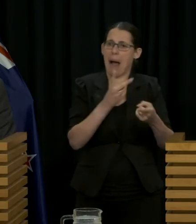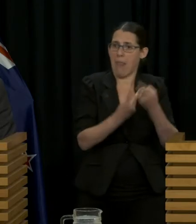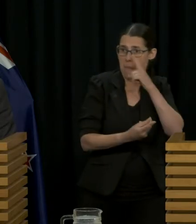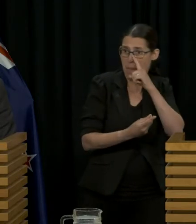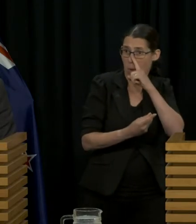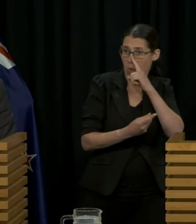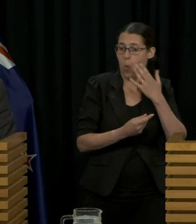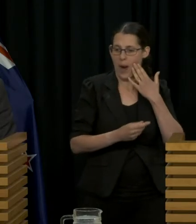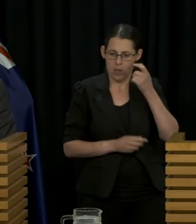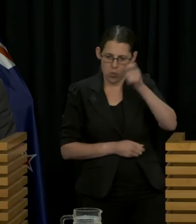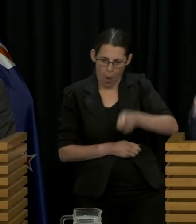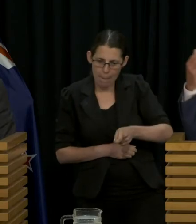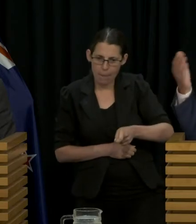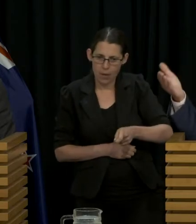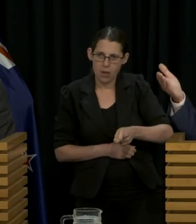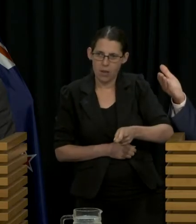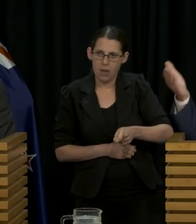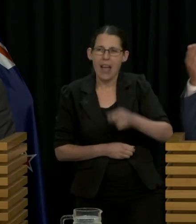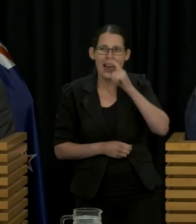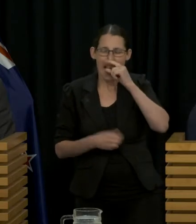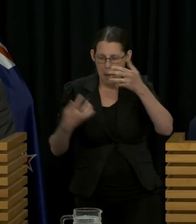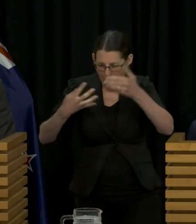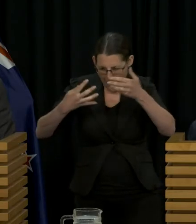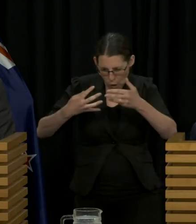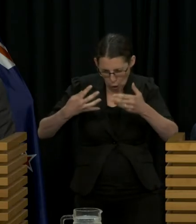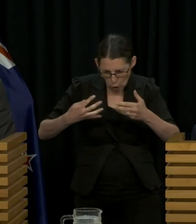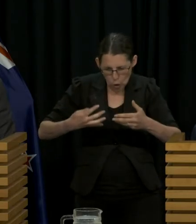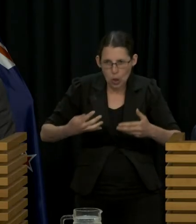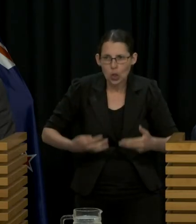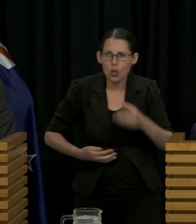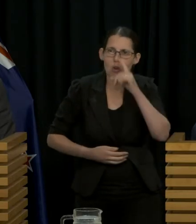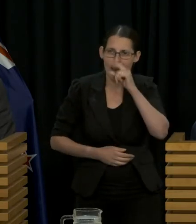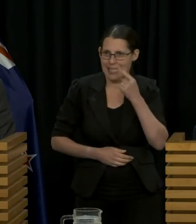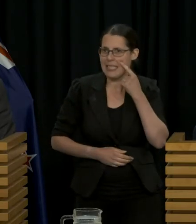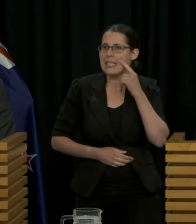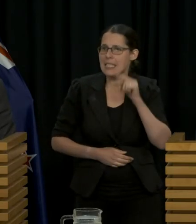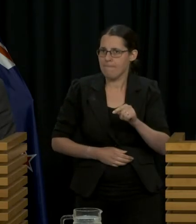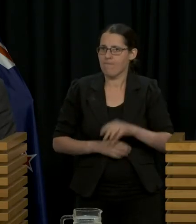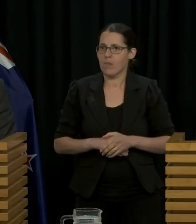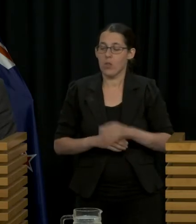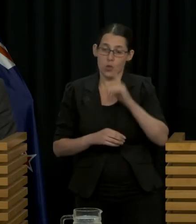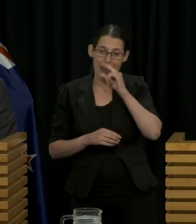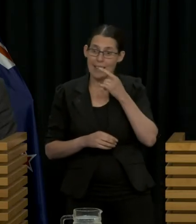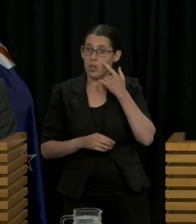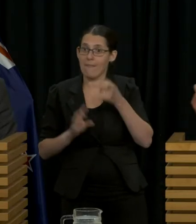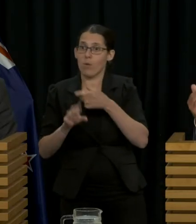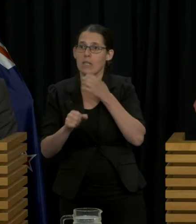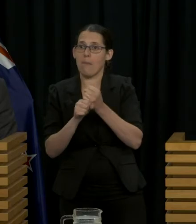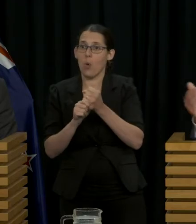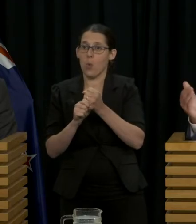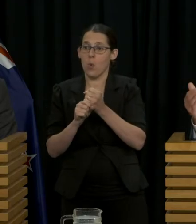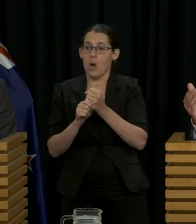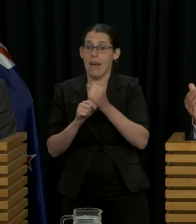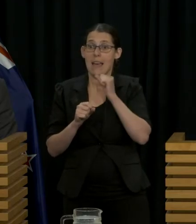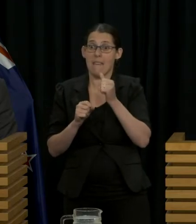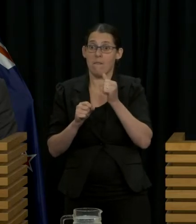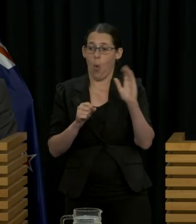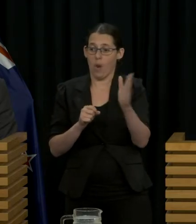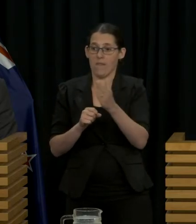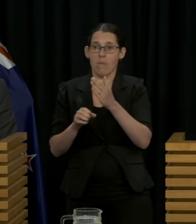marry those up and see, okay, was the person in that room in the same place, or indeed in the first case out of their room at the same time